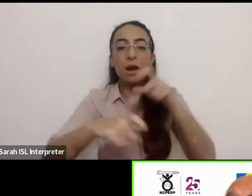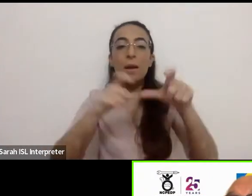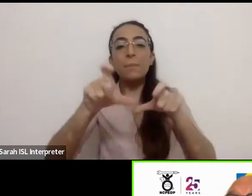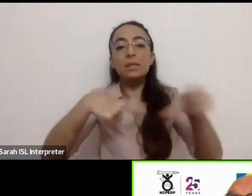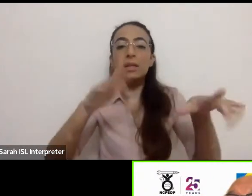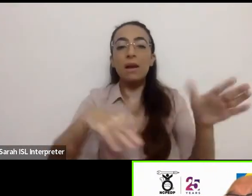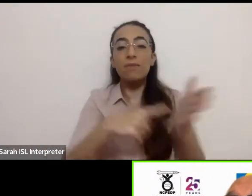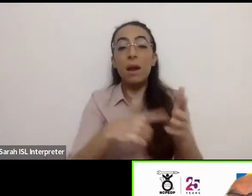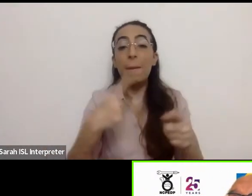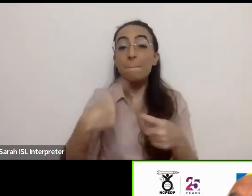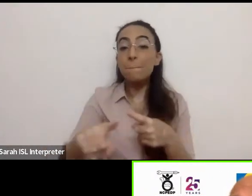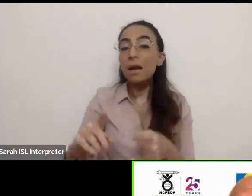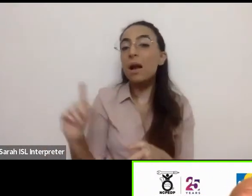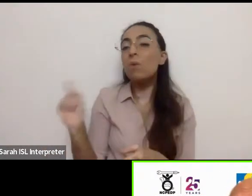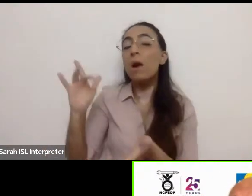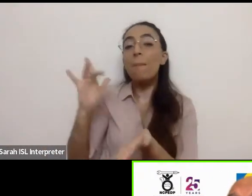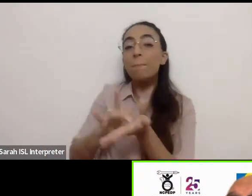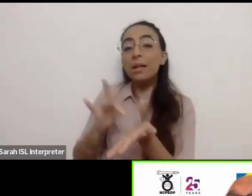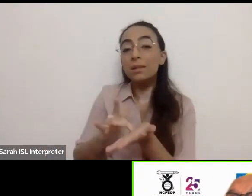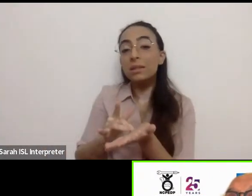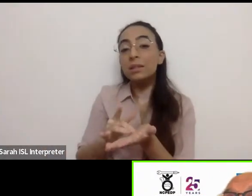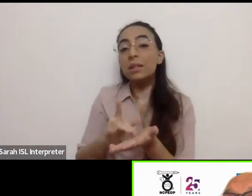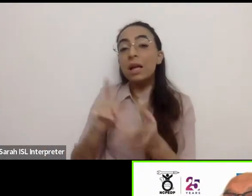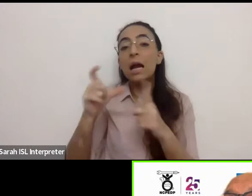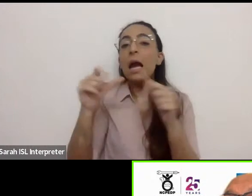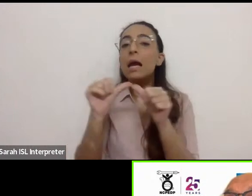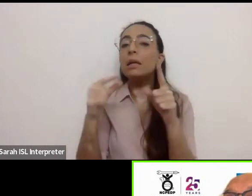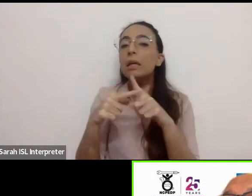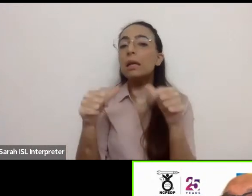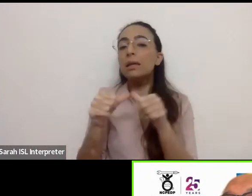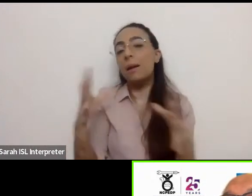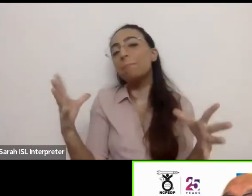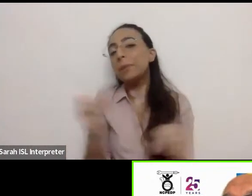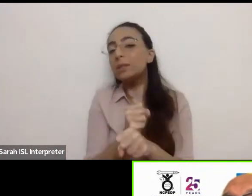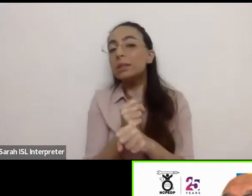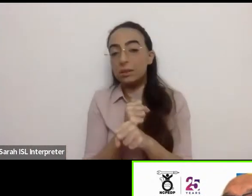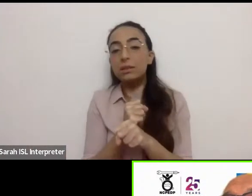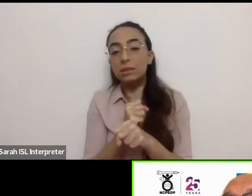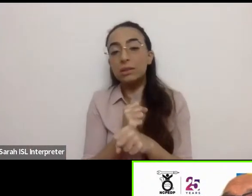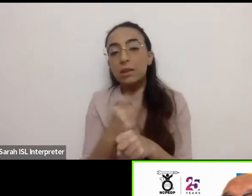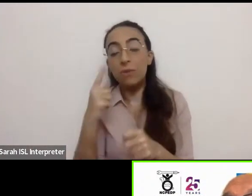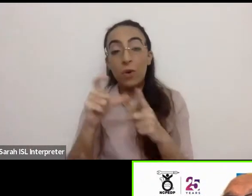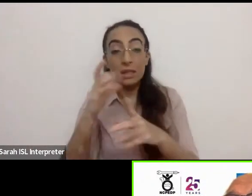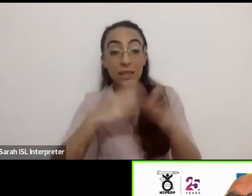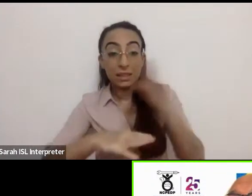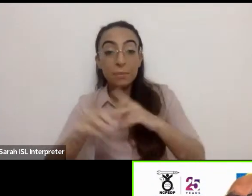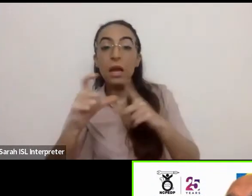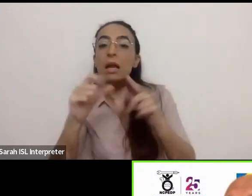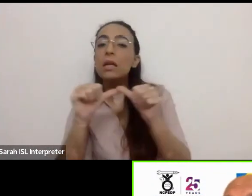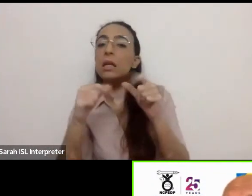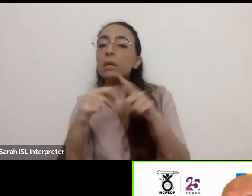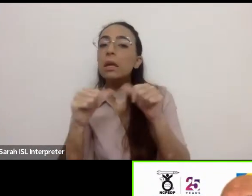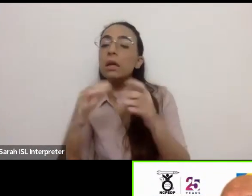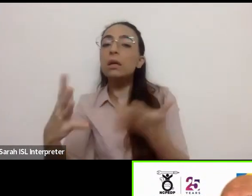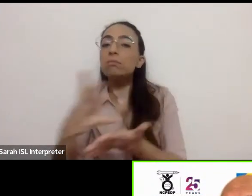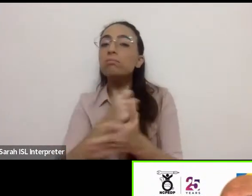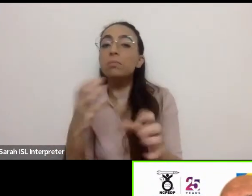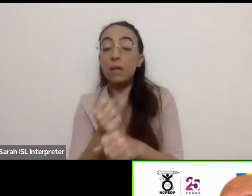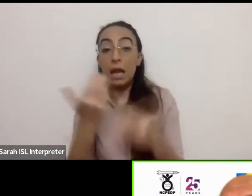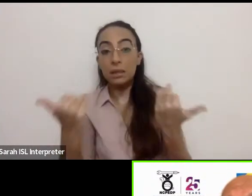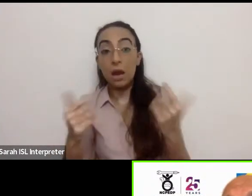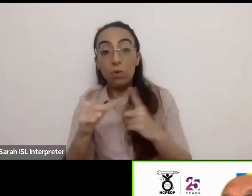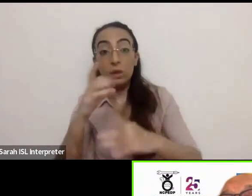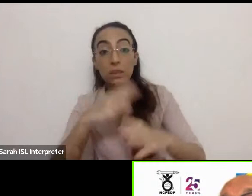really disappointed that there is no data really available on disability. We have 21 disabilities that are now recognized